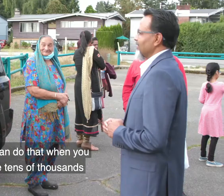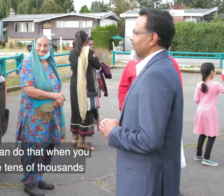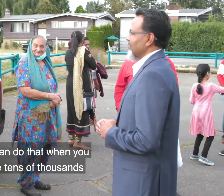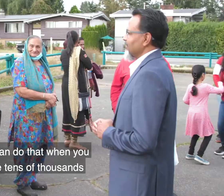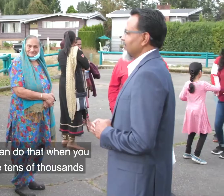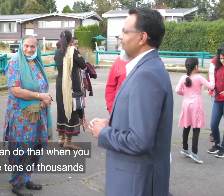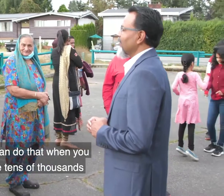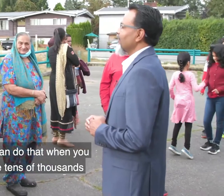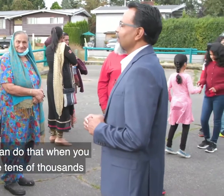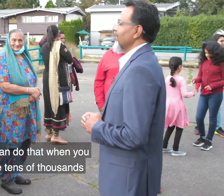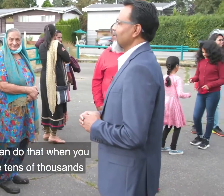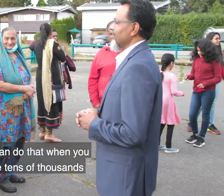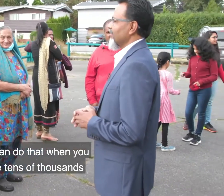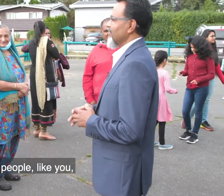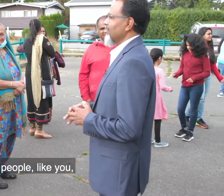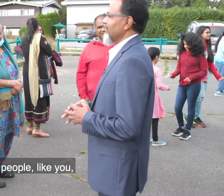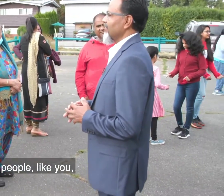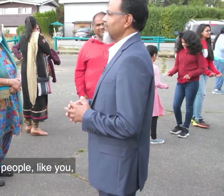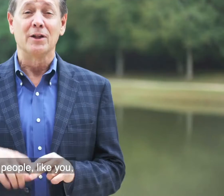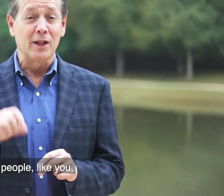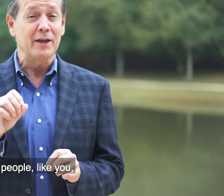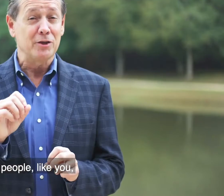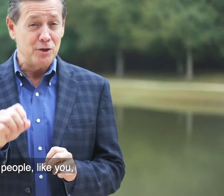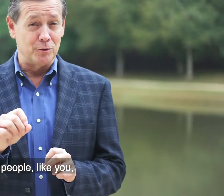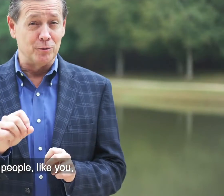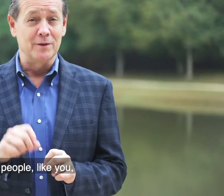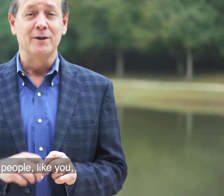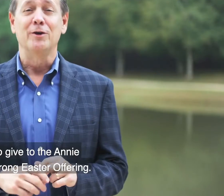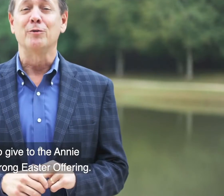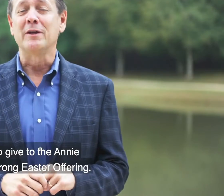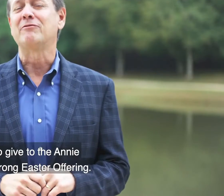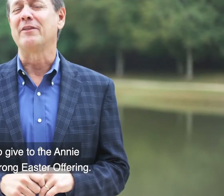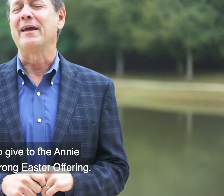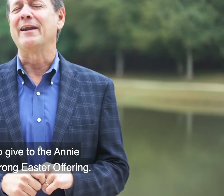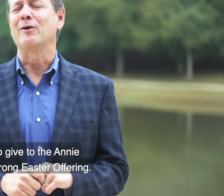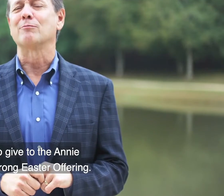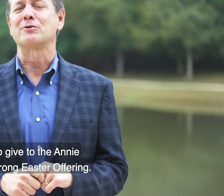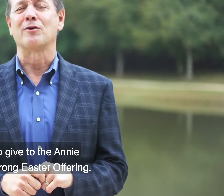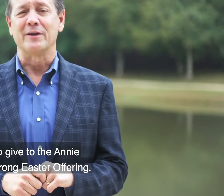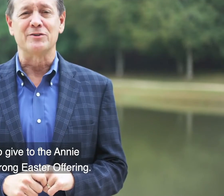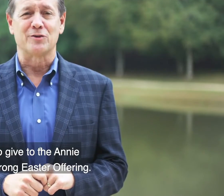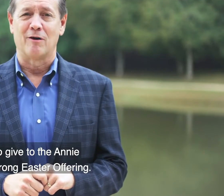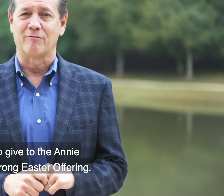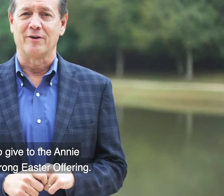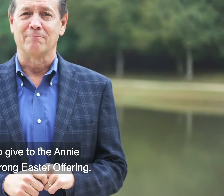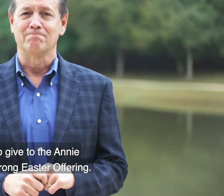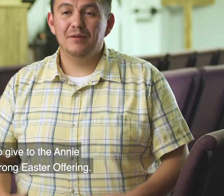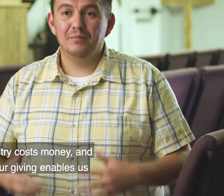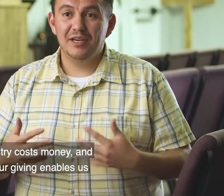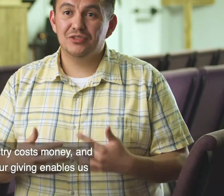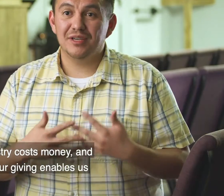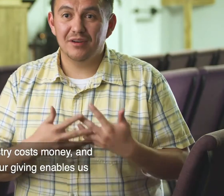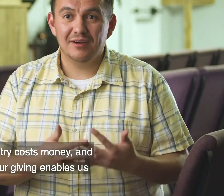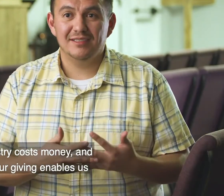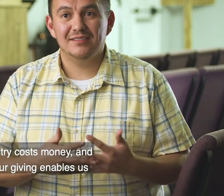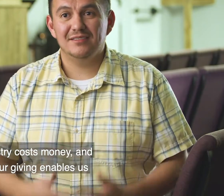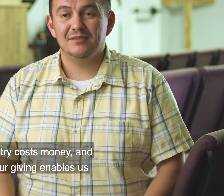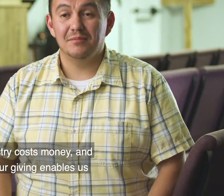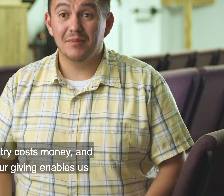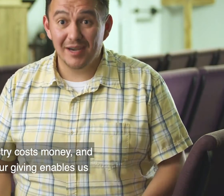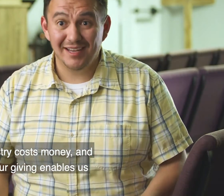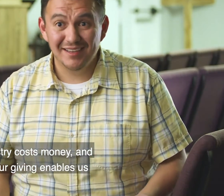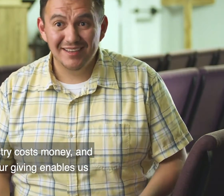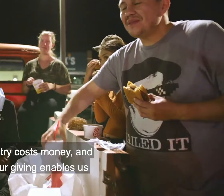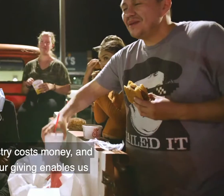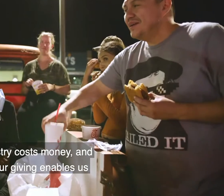when you have tens of thousands of people like you who give to the Annie Armstrong Easter offering. Ministry costs